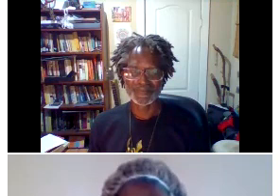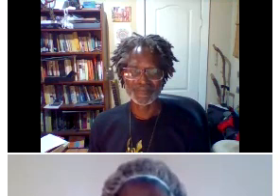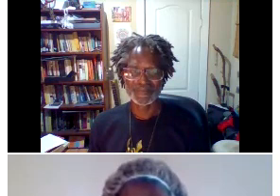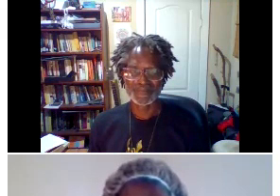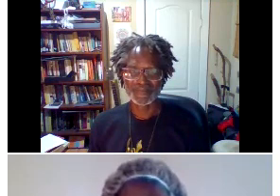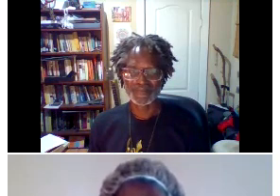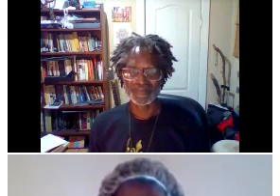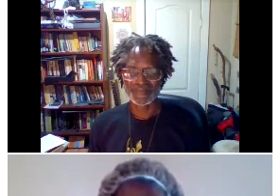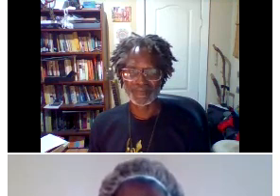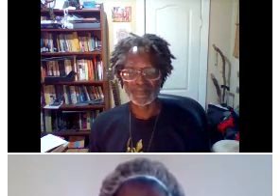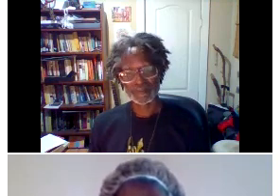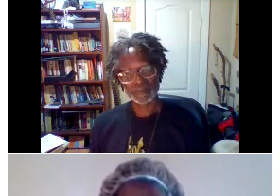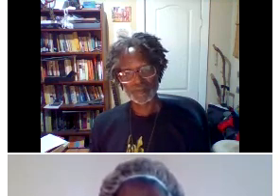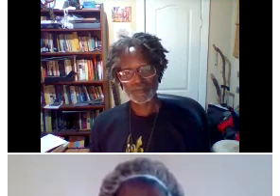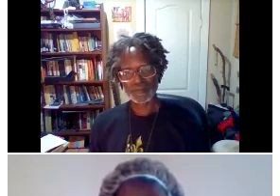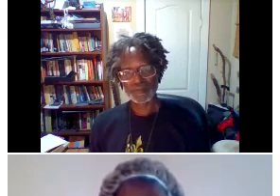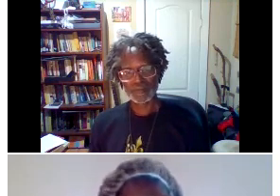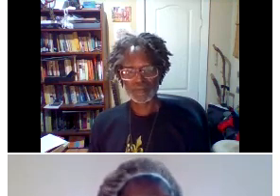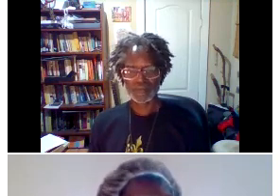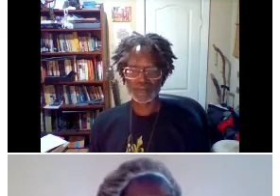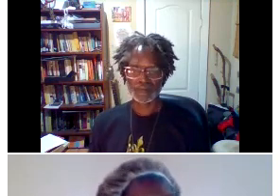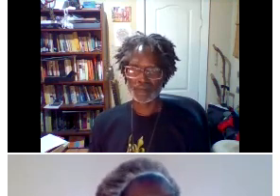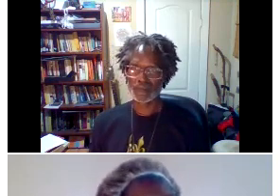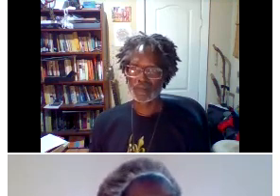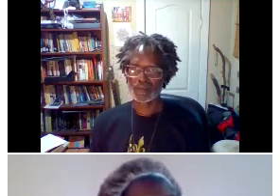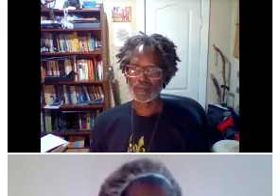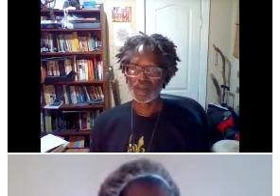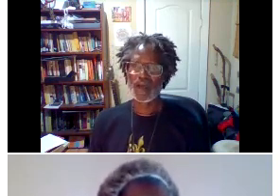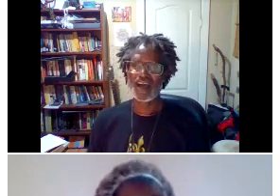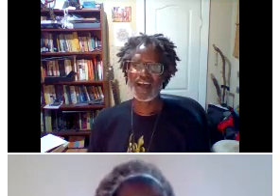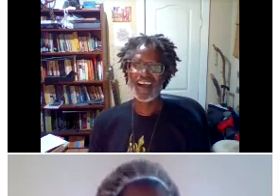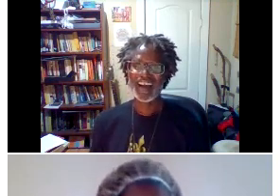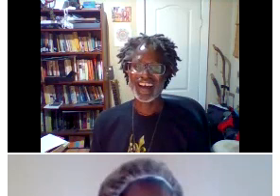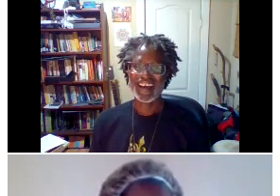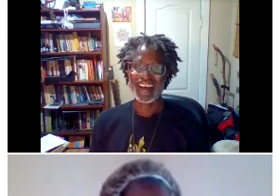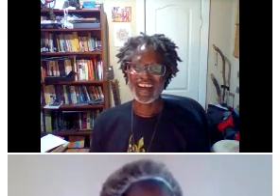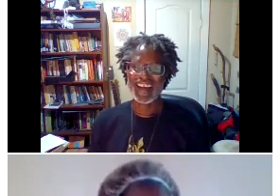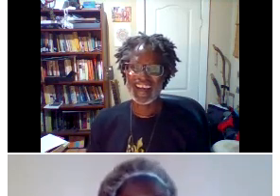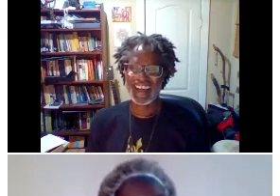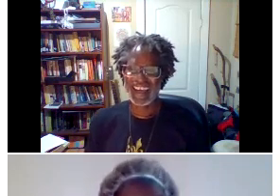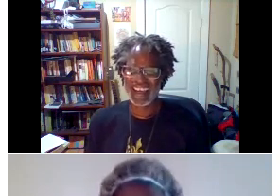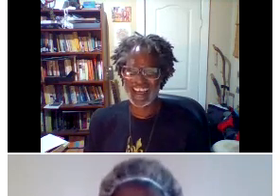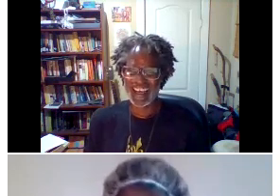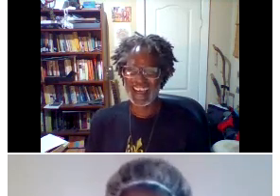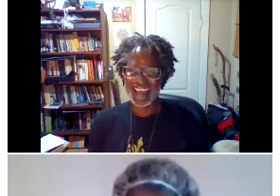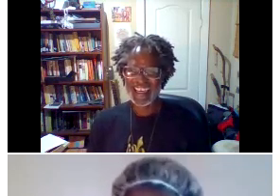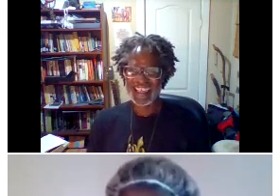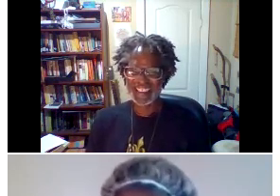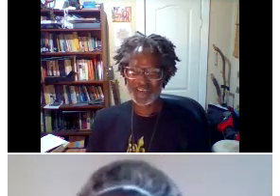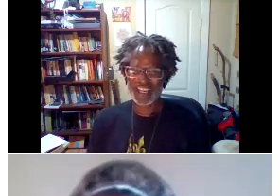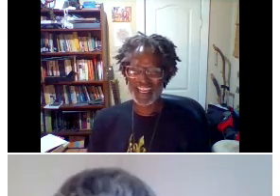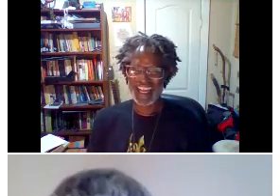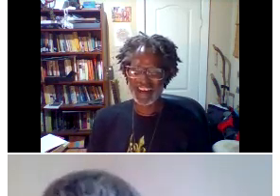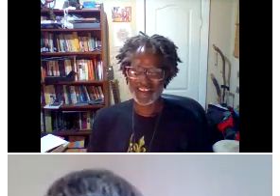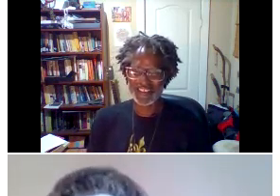it's a 3D language. 3D glasses not needed, or any glasses for that matter.